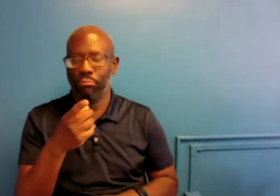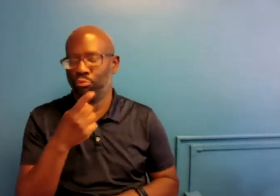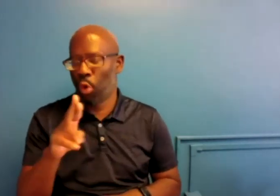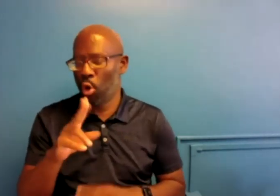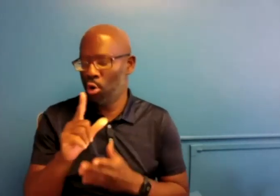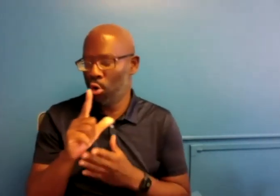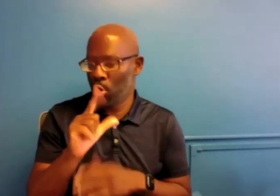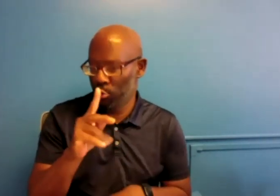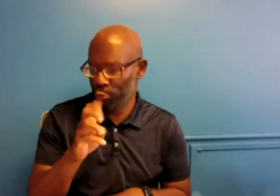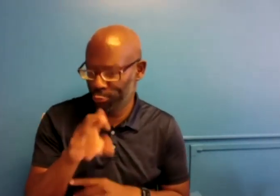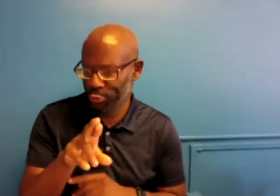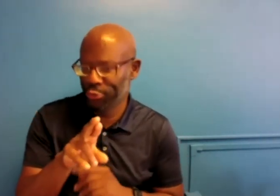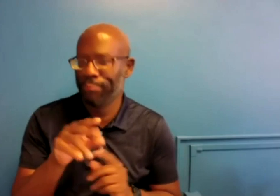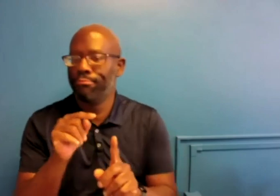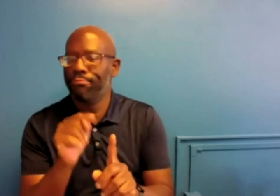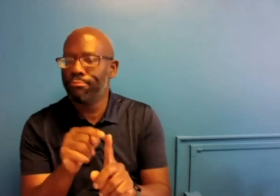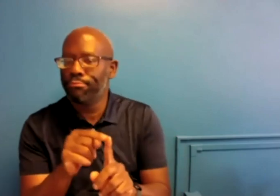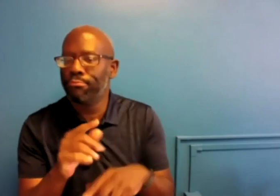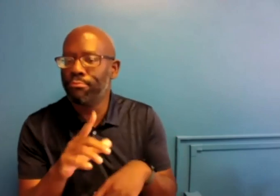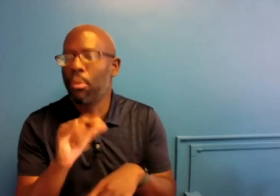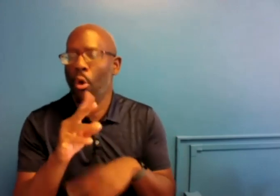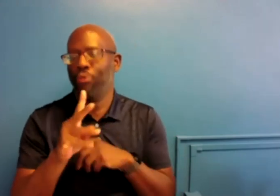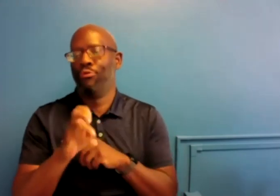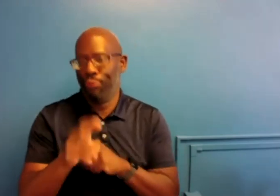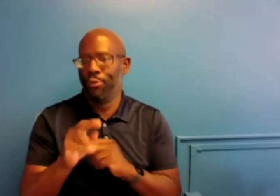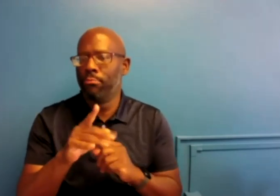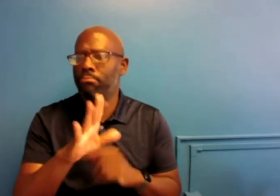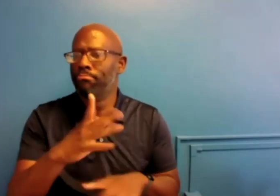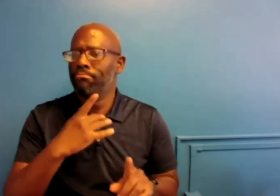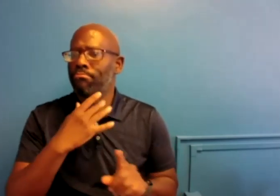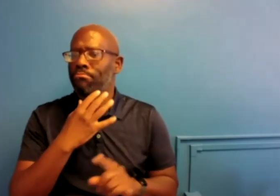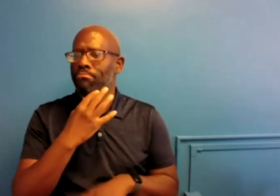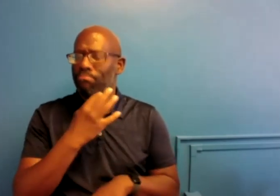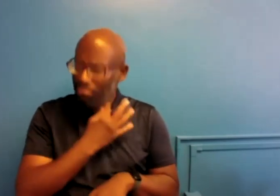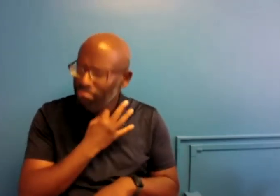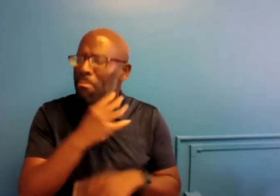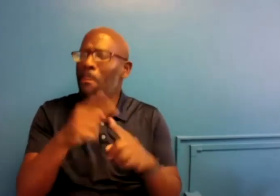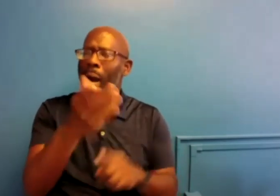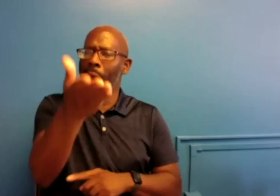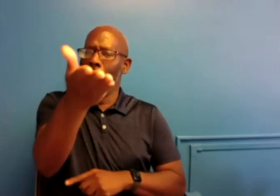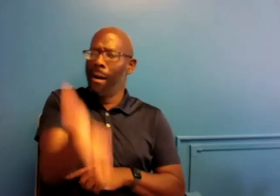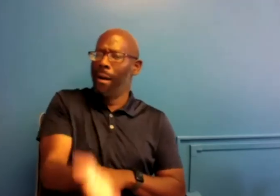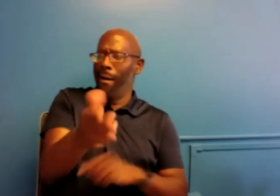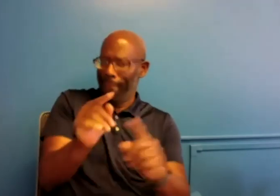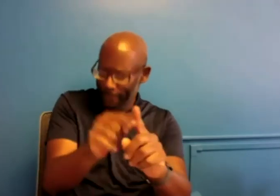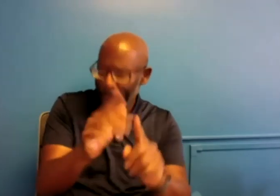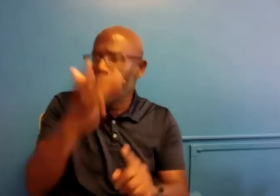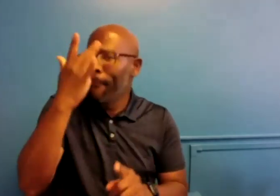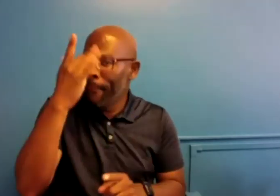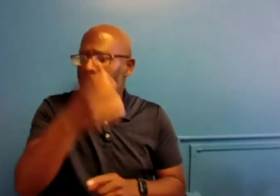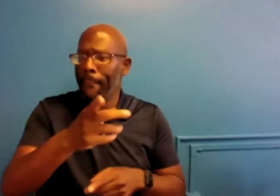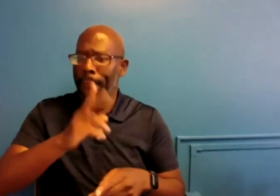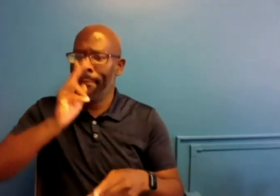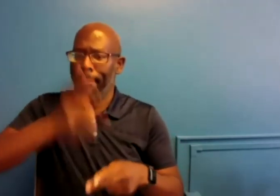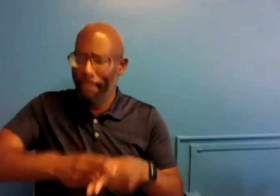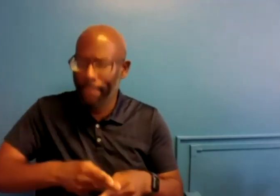and that attendee specifically has a question for Dr. Gloshanda and says, I'm curious to learn more about your